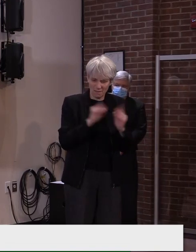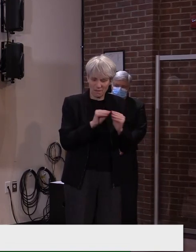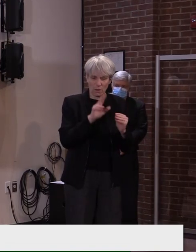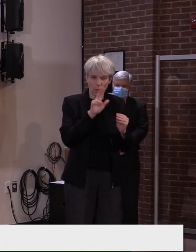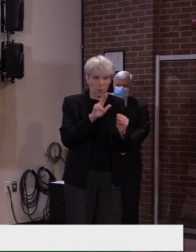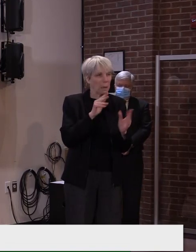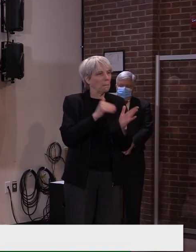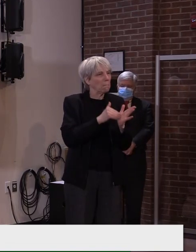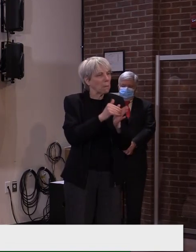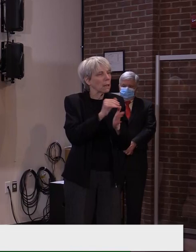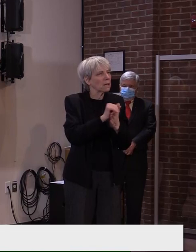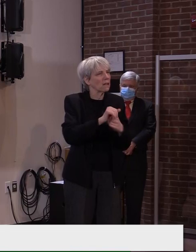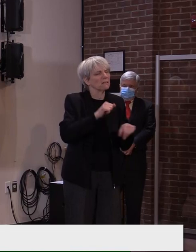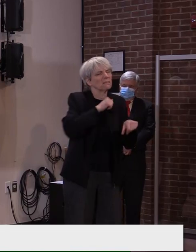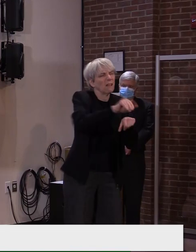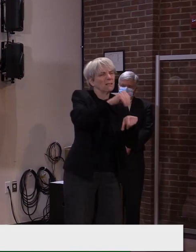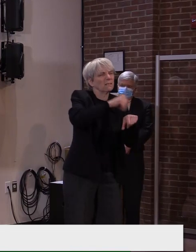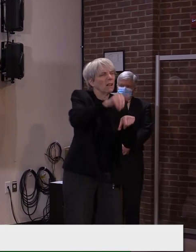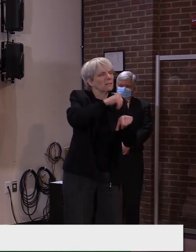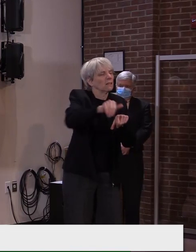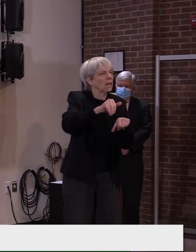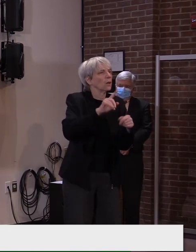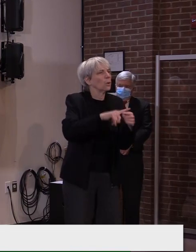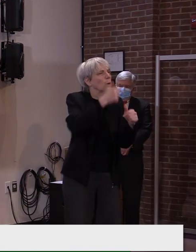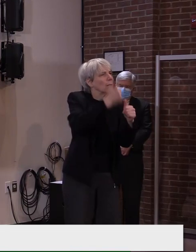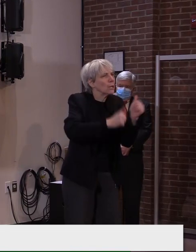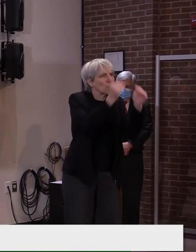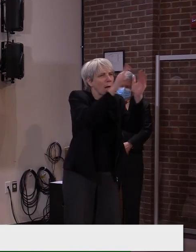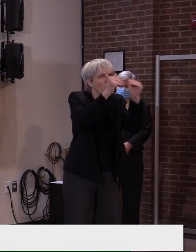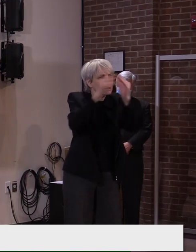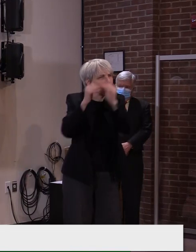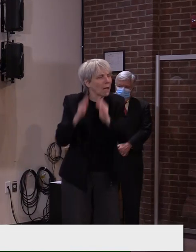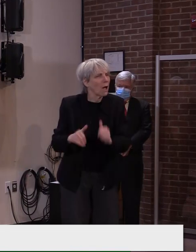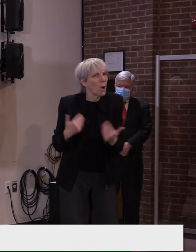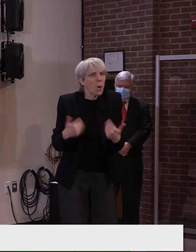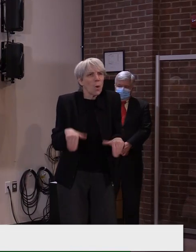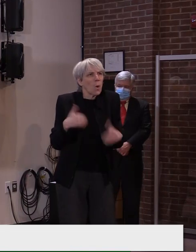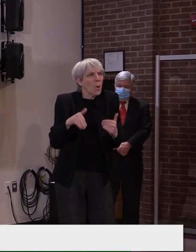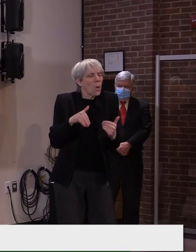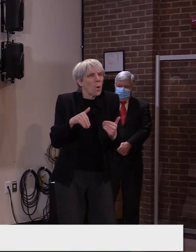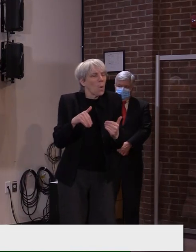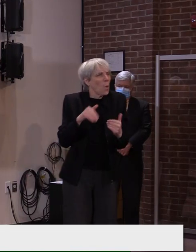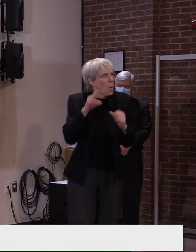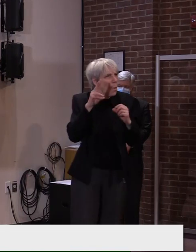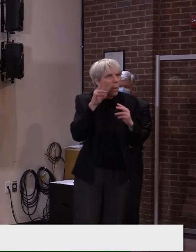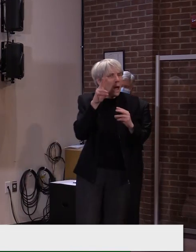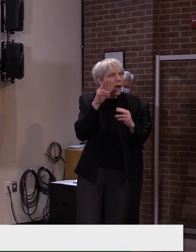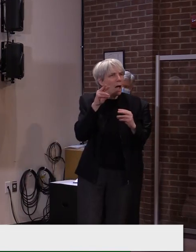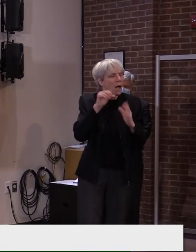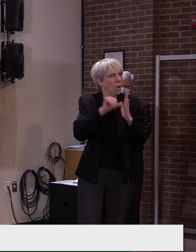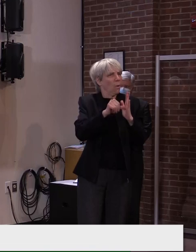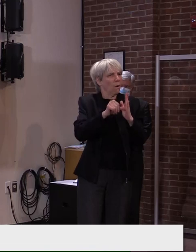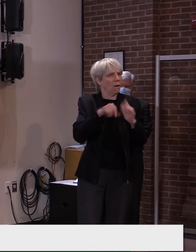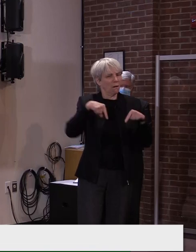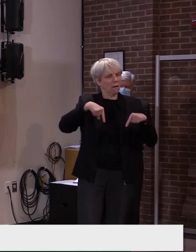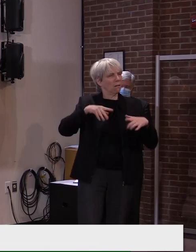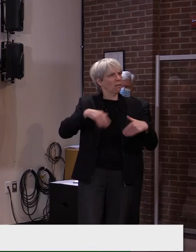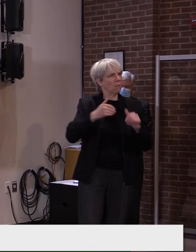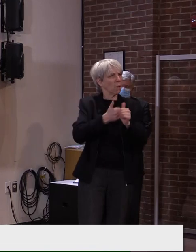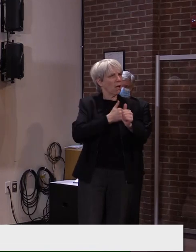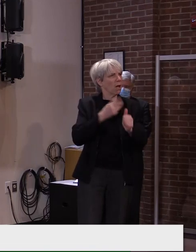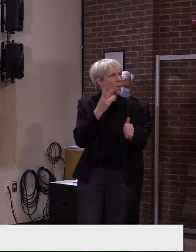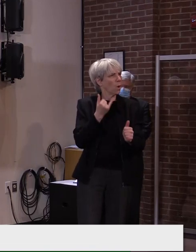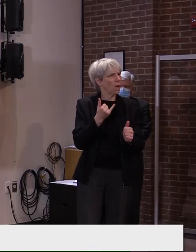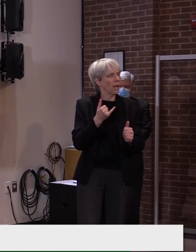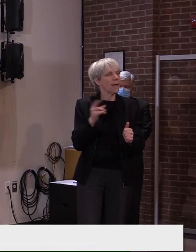or so. Why are they able to carve that out right now where we are still unknown? Hard to know. I